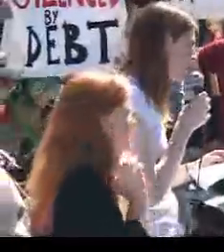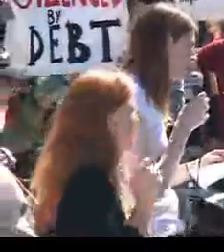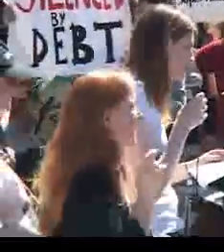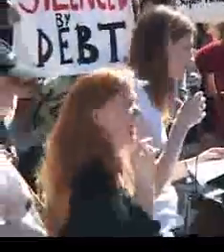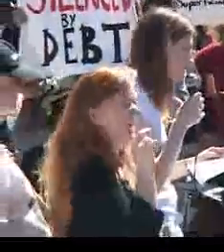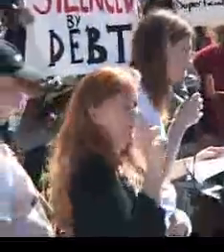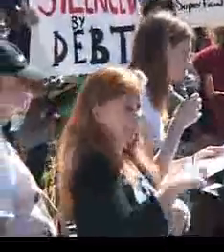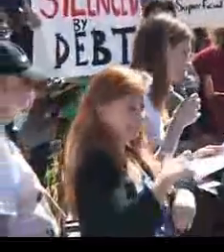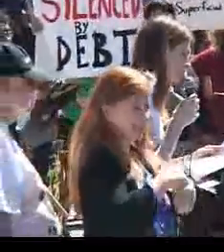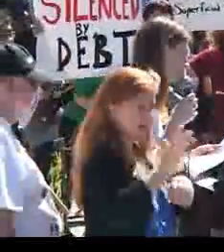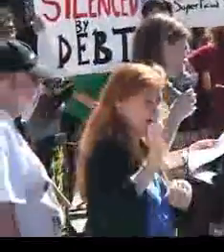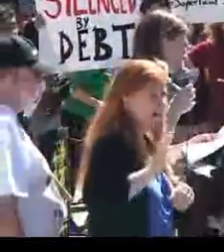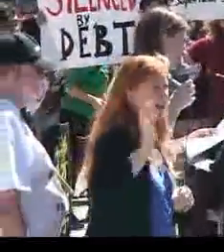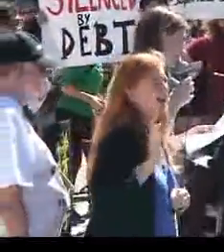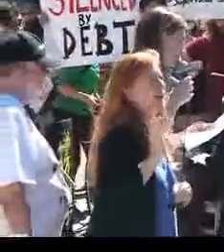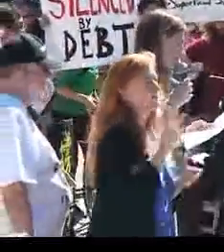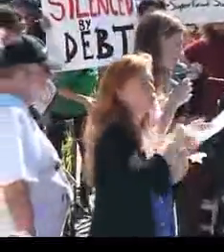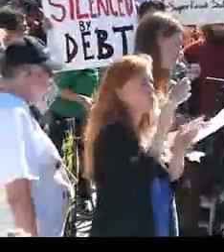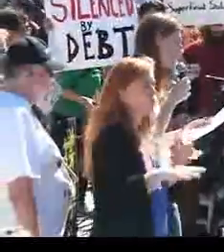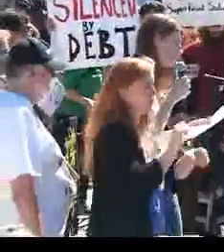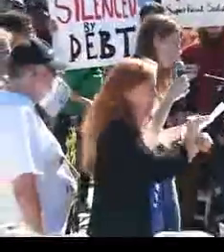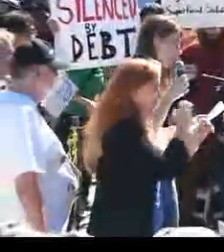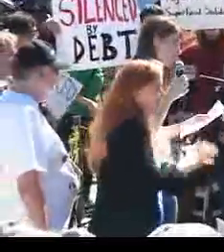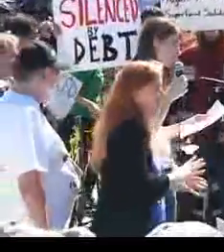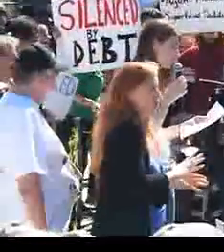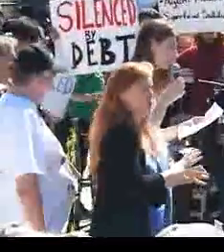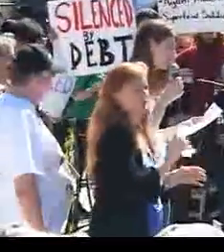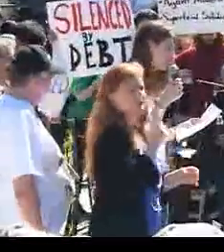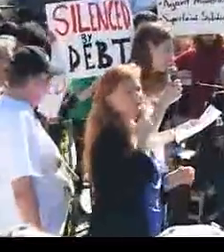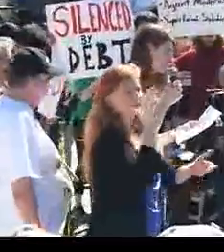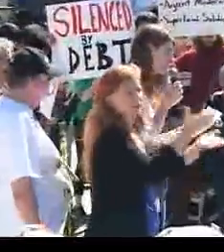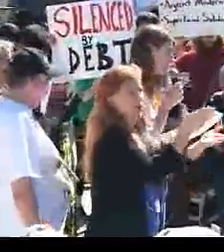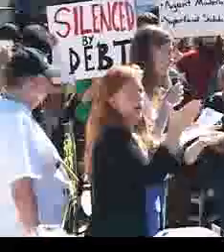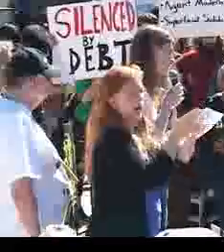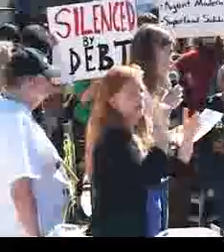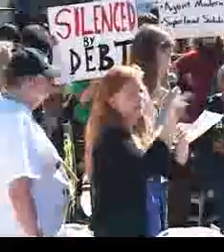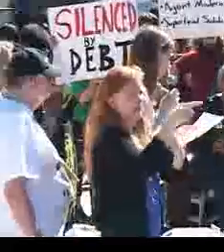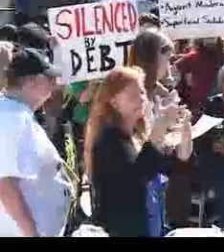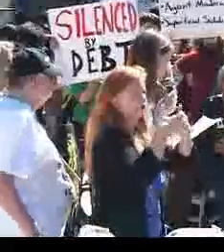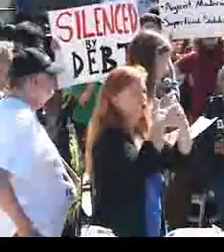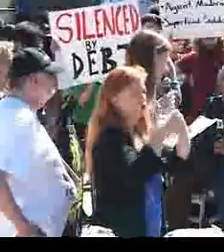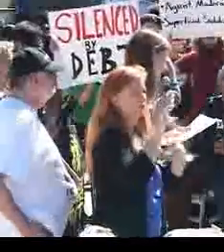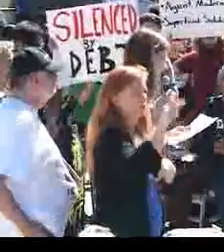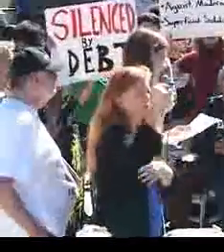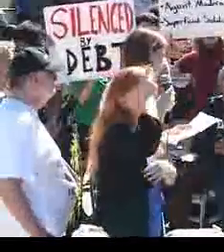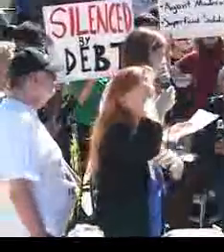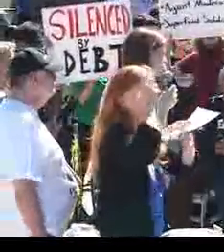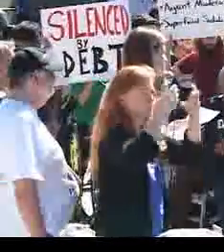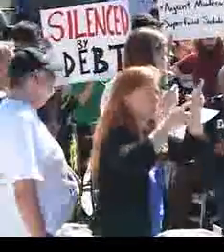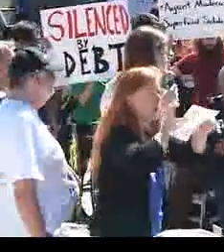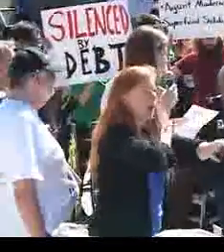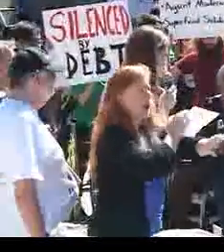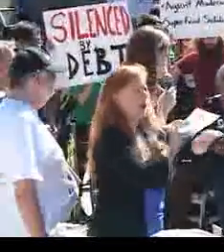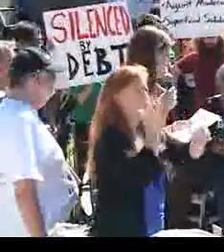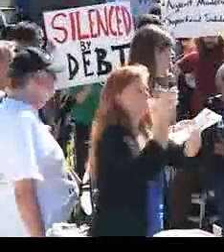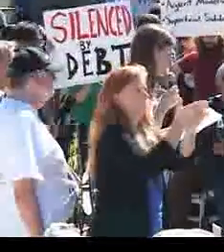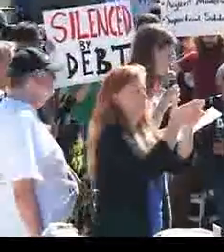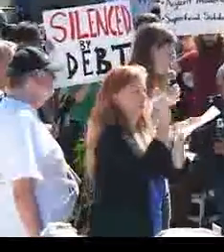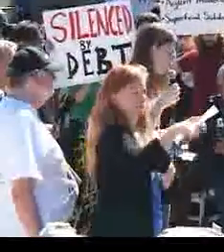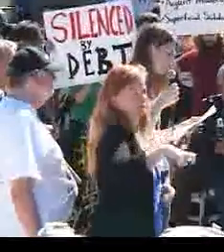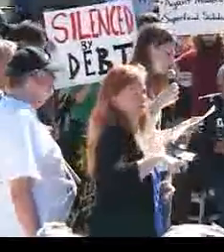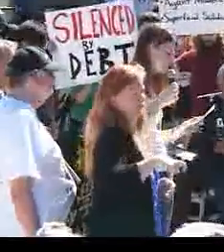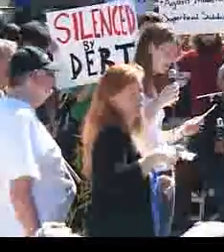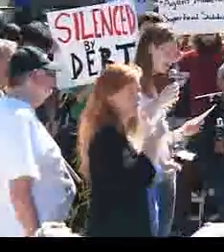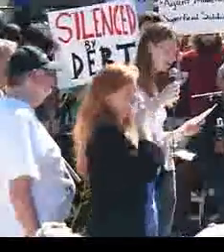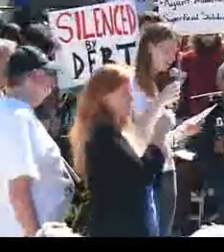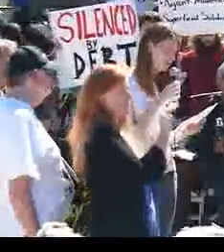These were times when students and workers called a stop to the operations of the machine. It's interesting that Mario